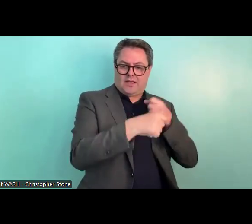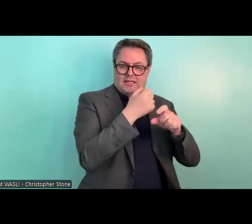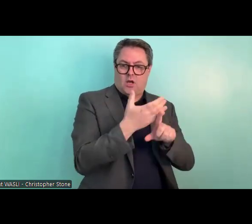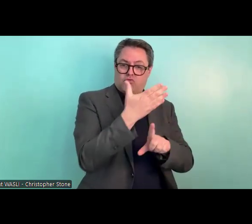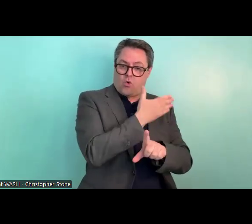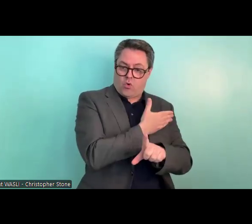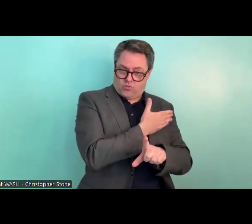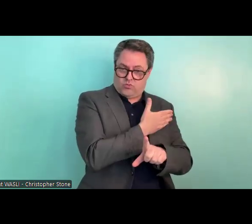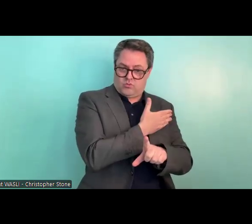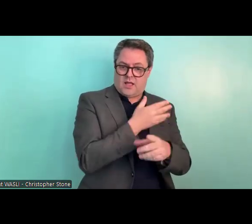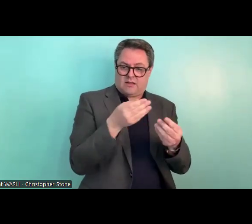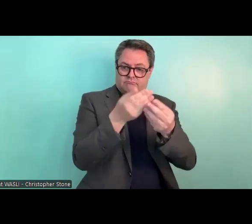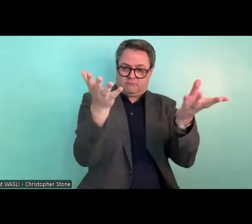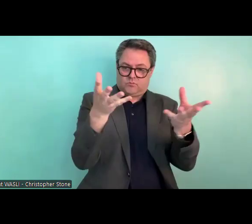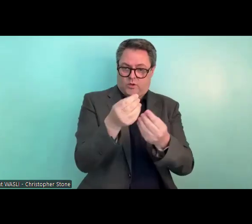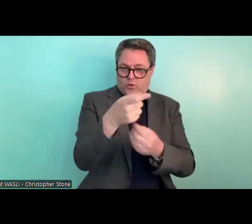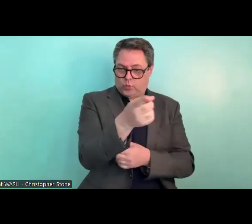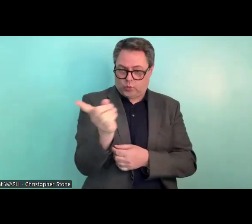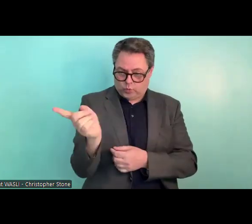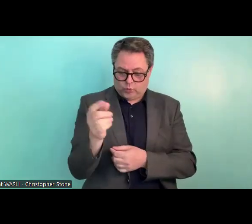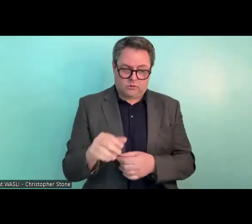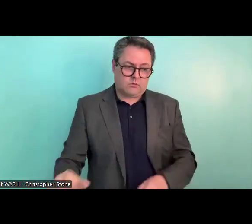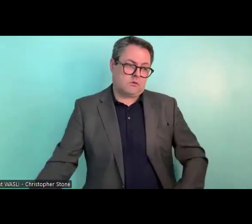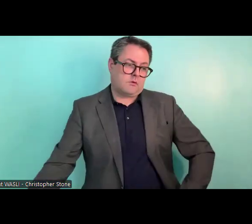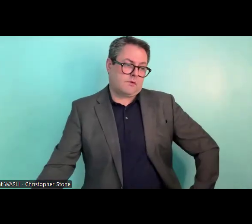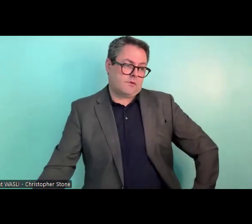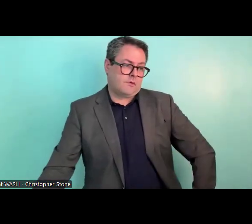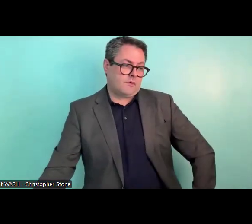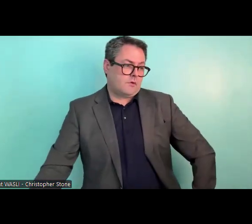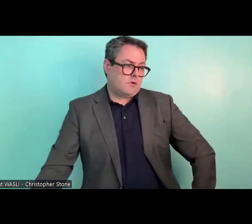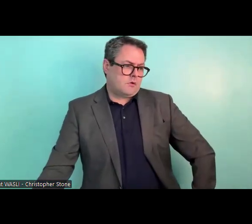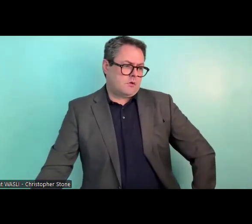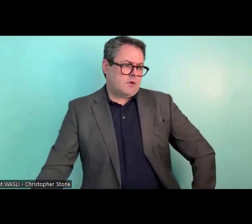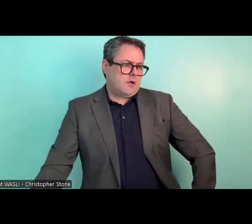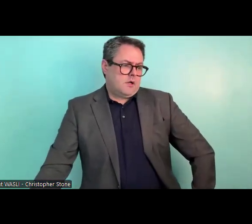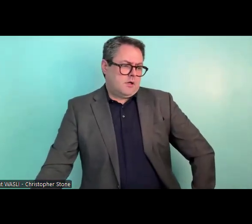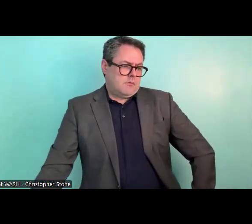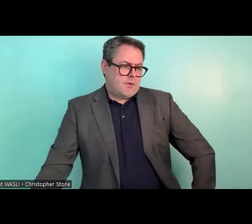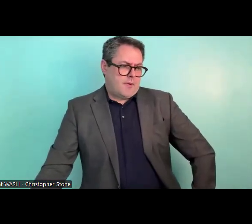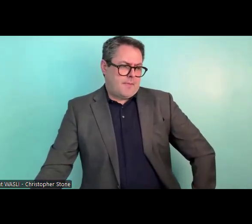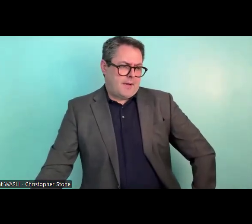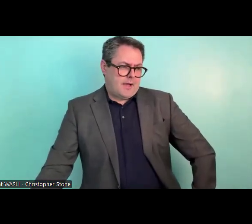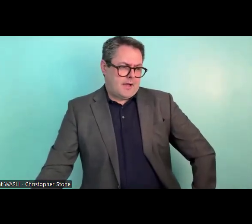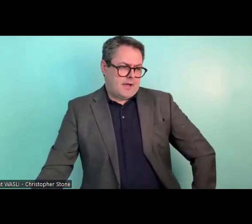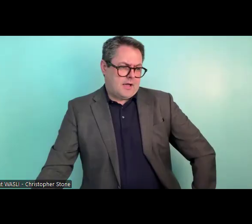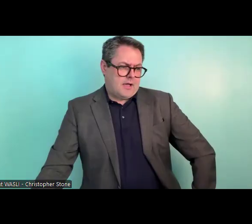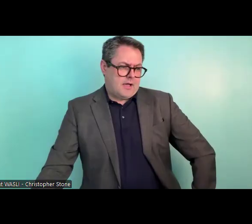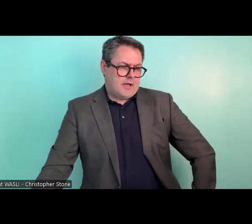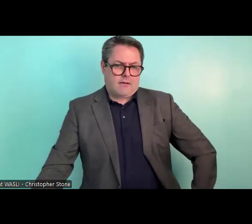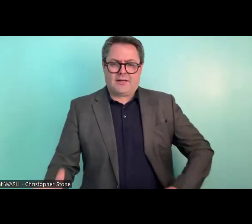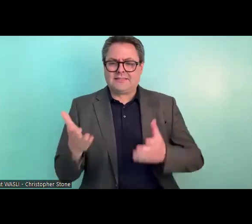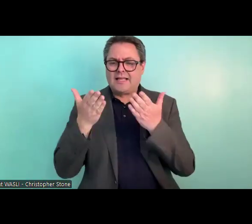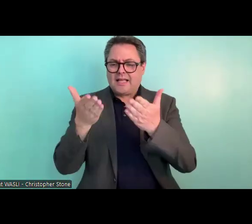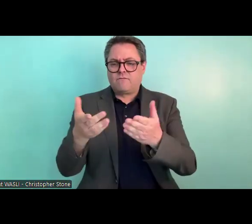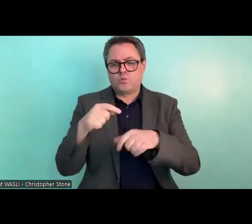minutes from last year's General Assembly are more detailed and we can share those with you. That's something that can happen. And also we can allow you